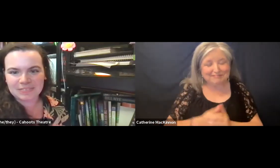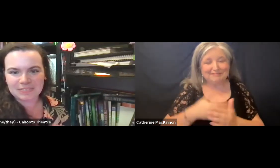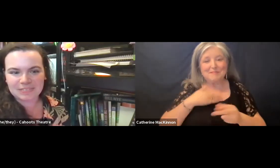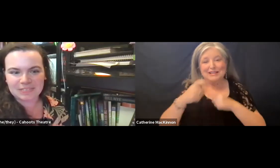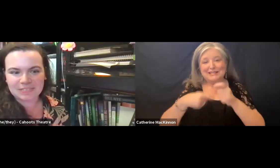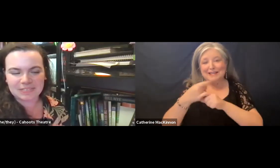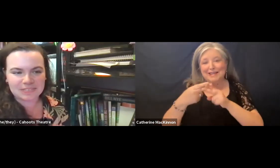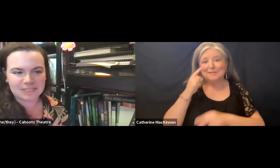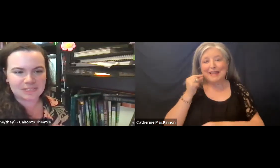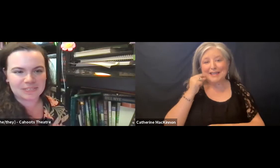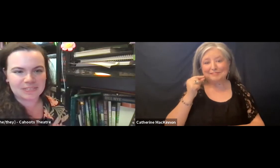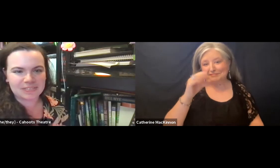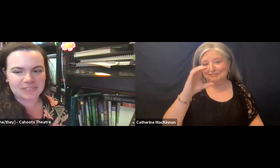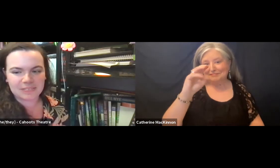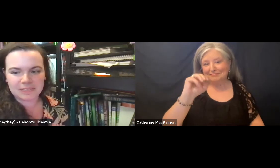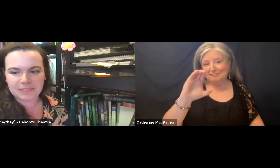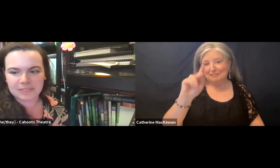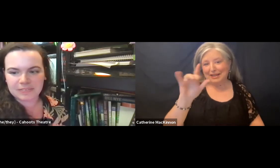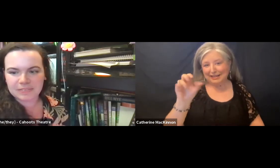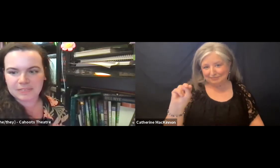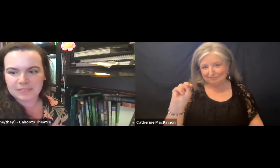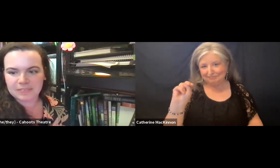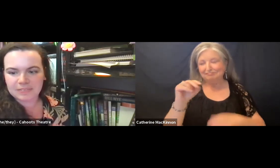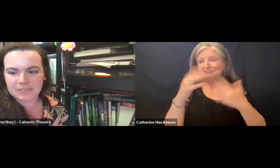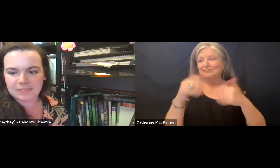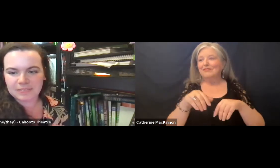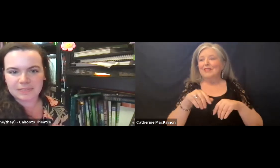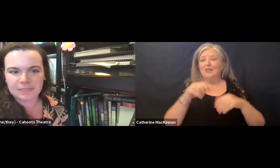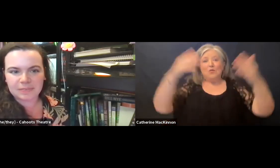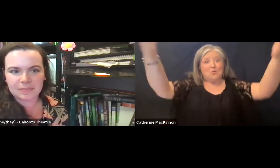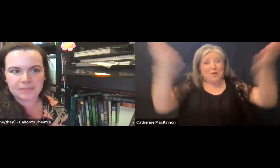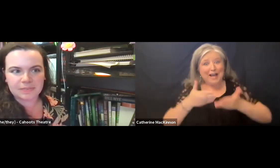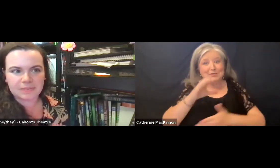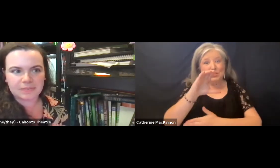Good evening, everyone. This is my name sign, Catherine MacKinnon.